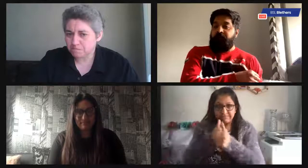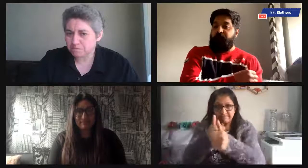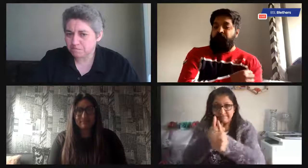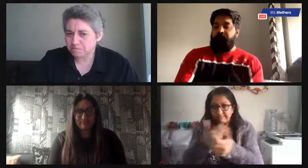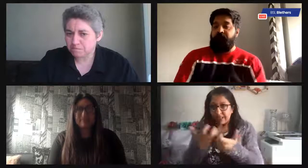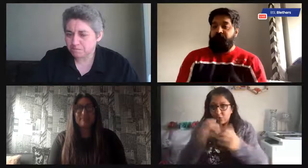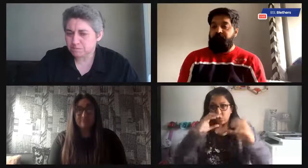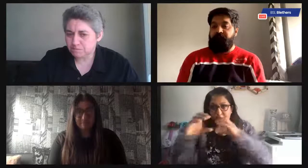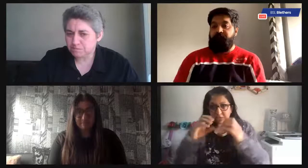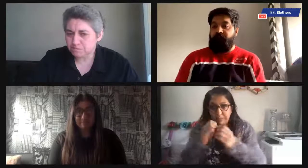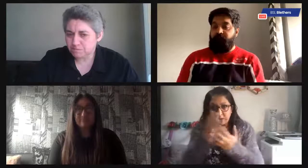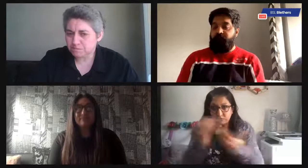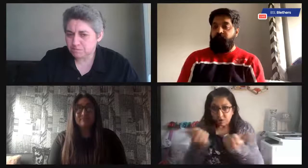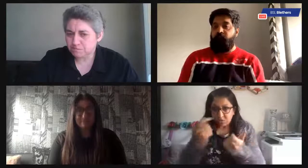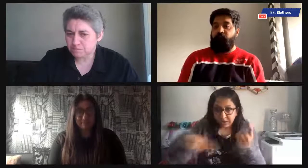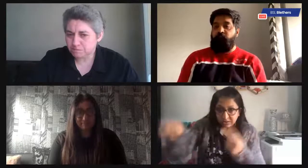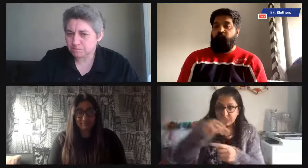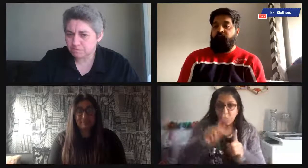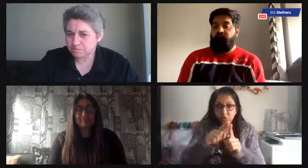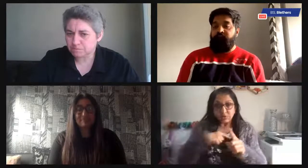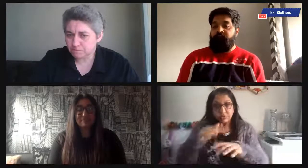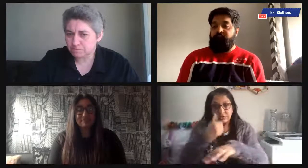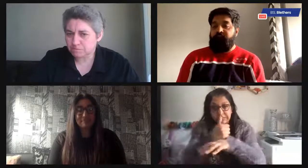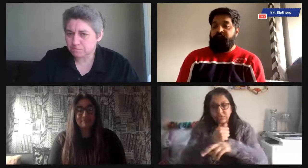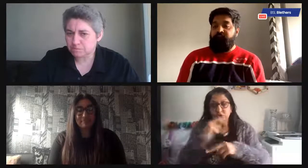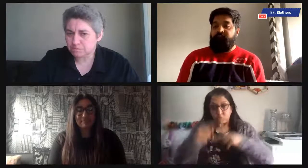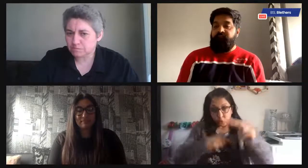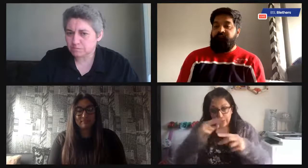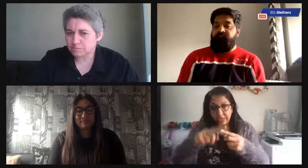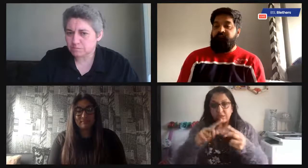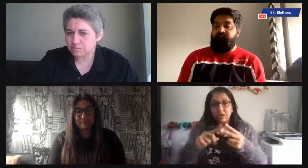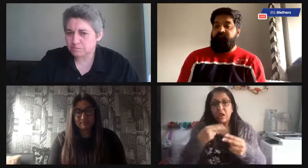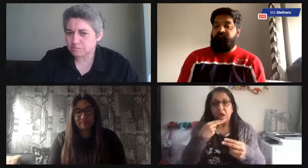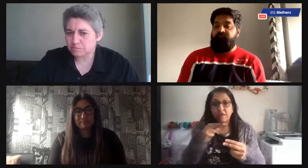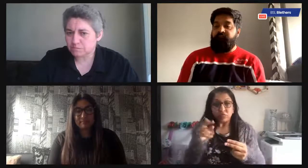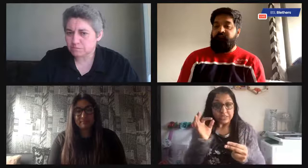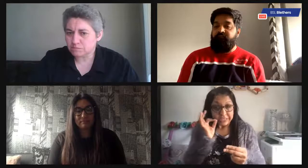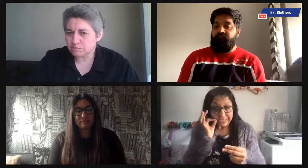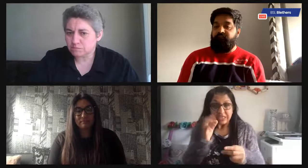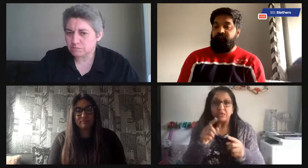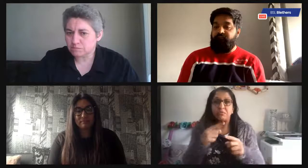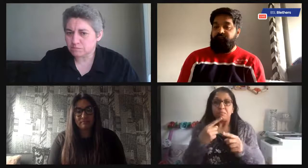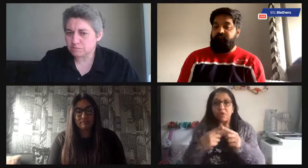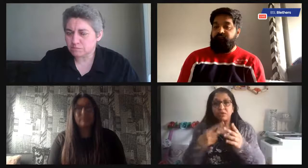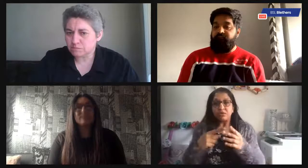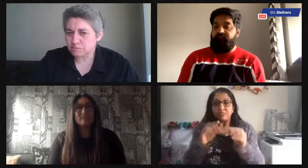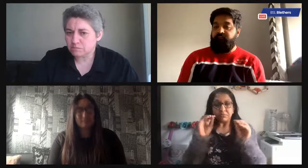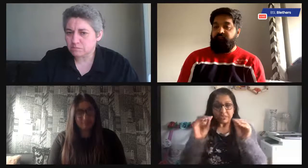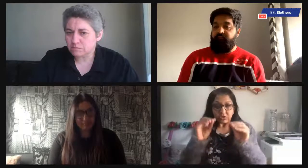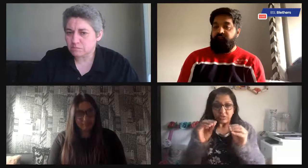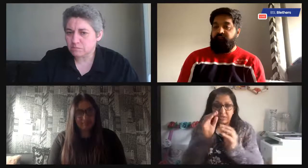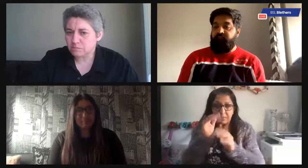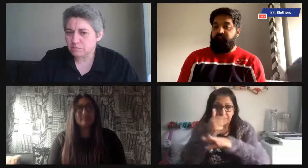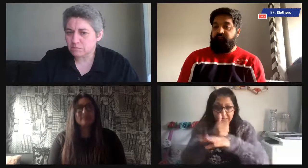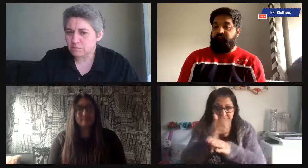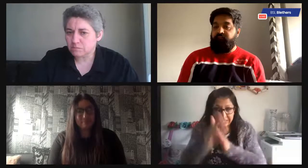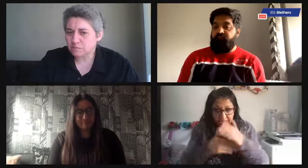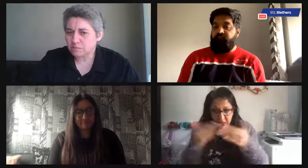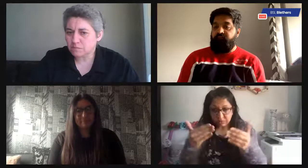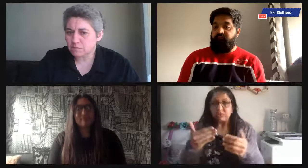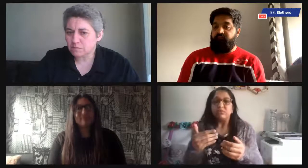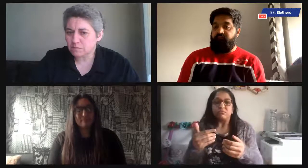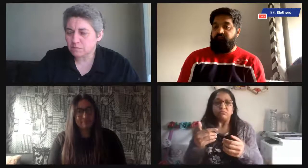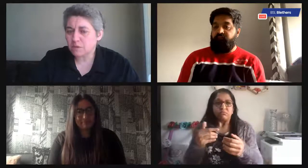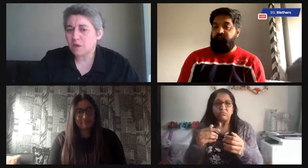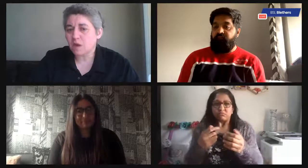problems at the beginning, and we just thought, well, we have to show how to communicate. We had to communicate with the deaf people